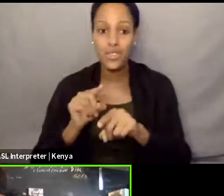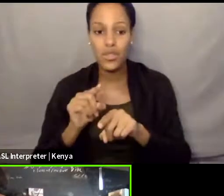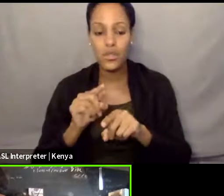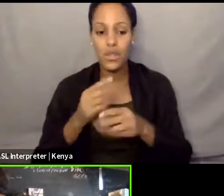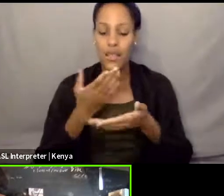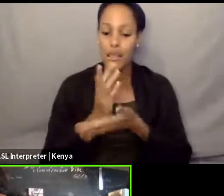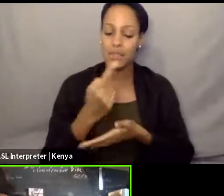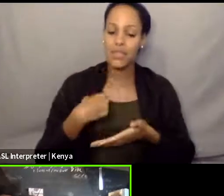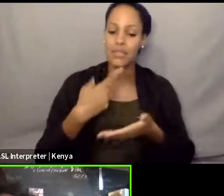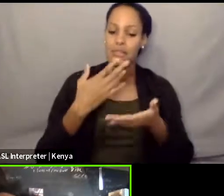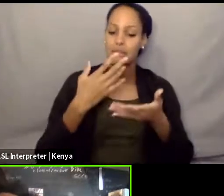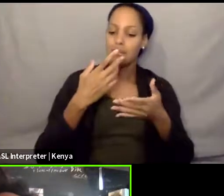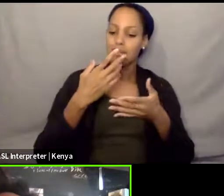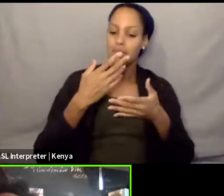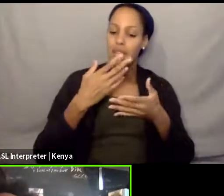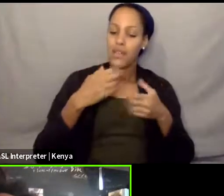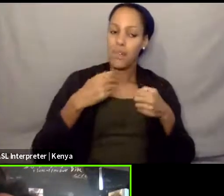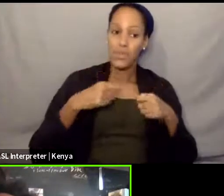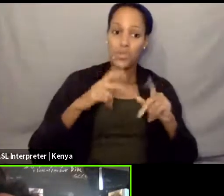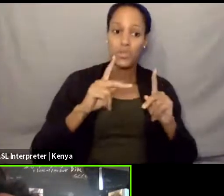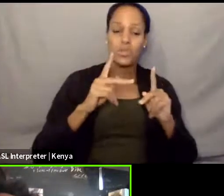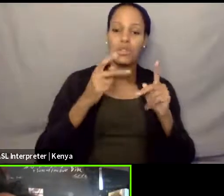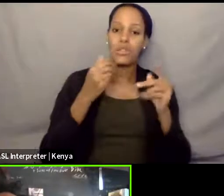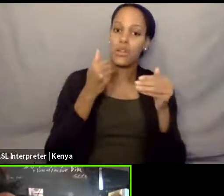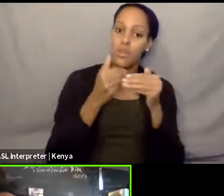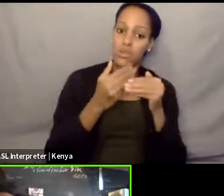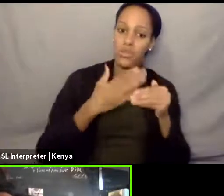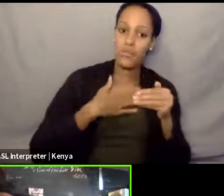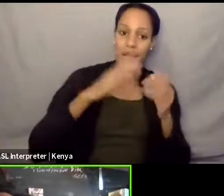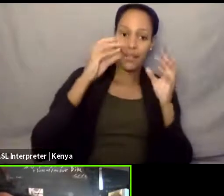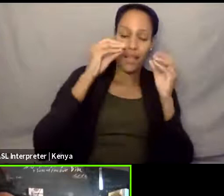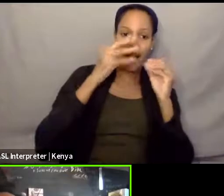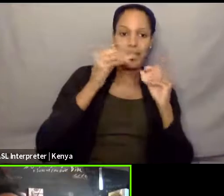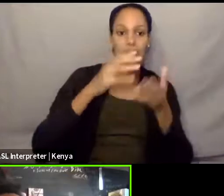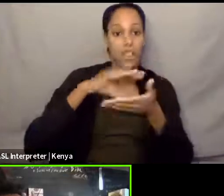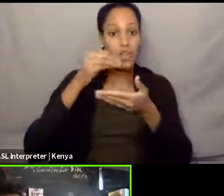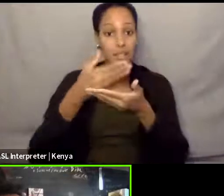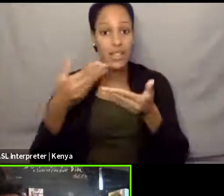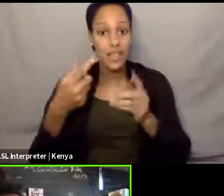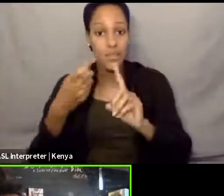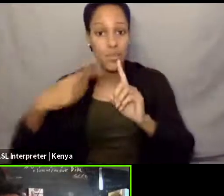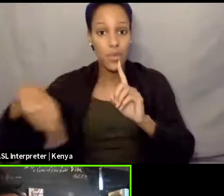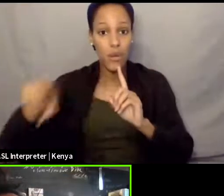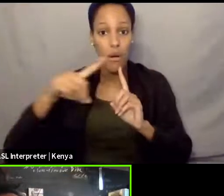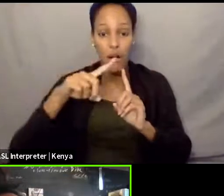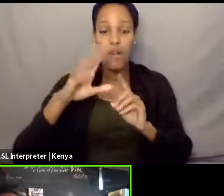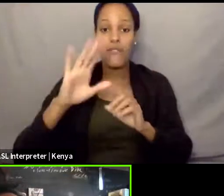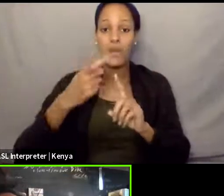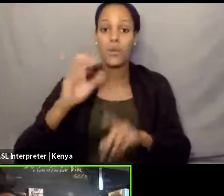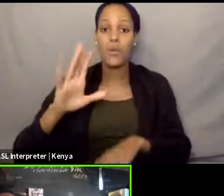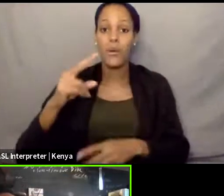thoughts or to like learn things, learn maybe what I might think from you all. And